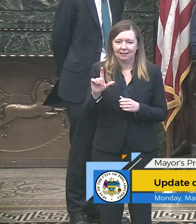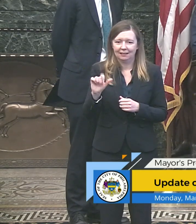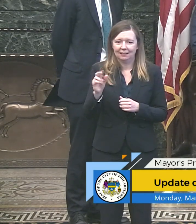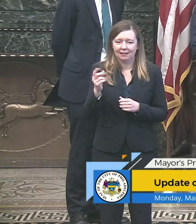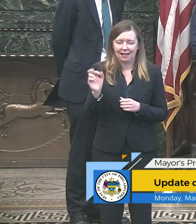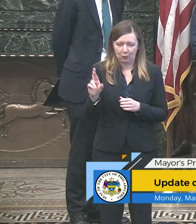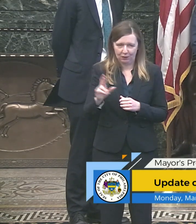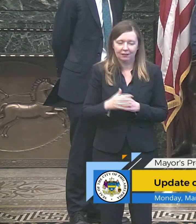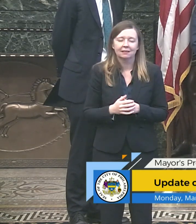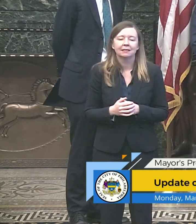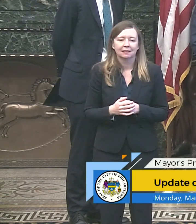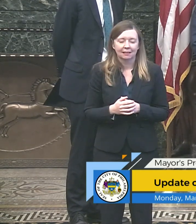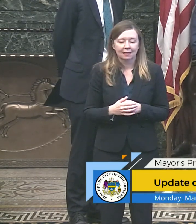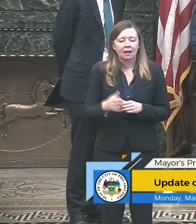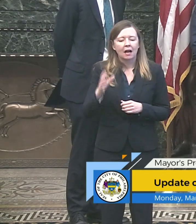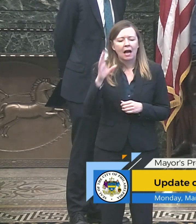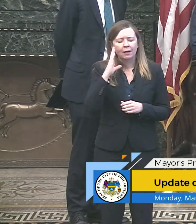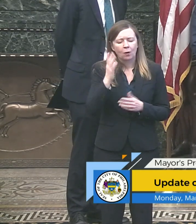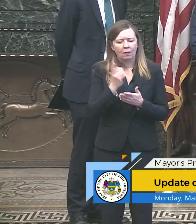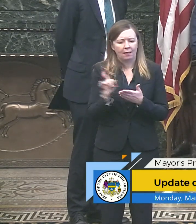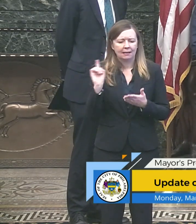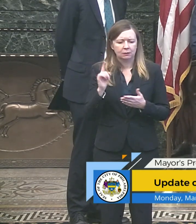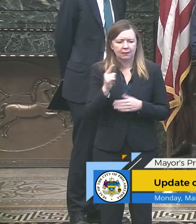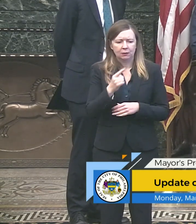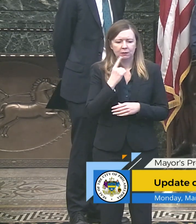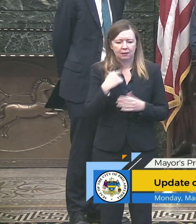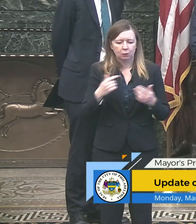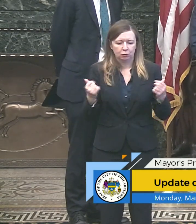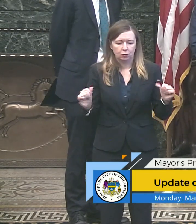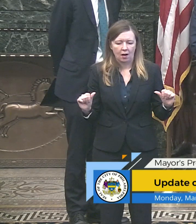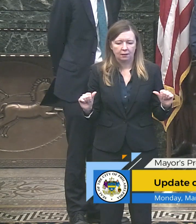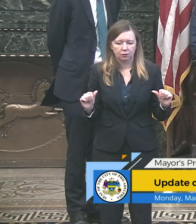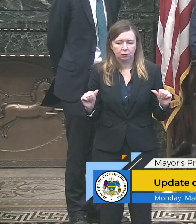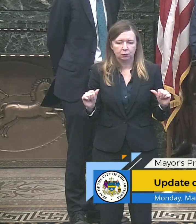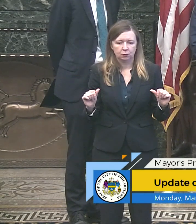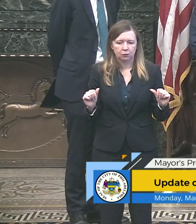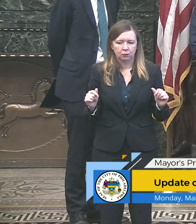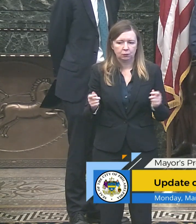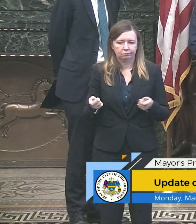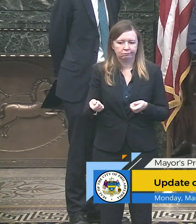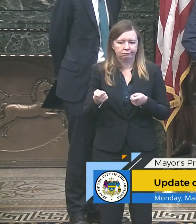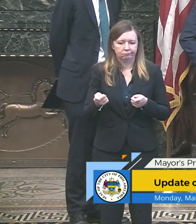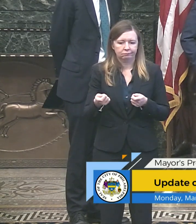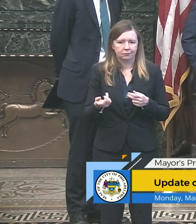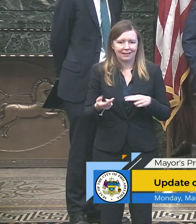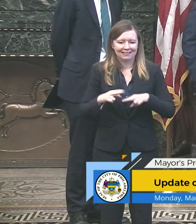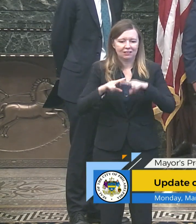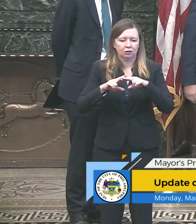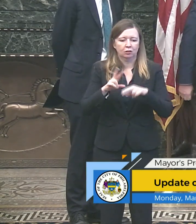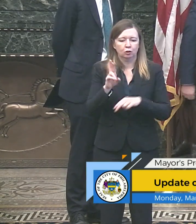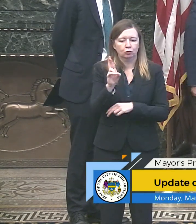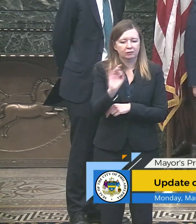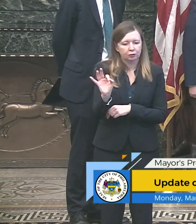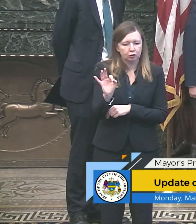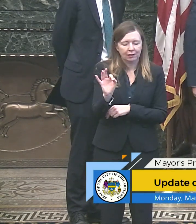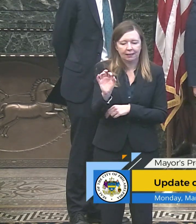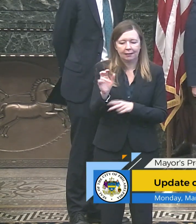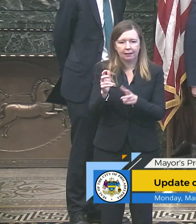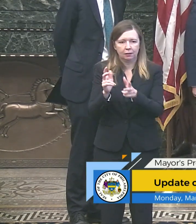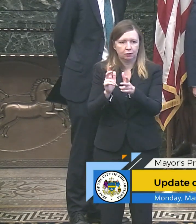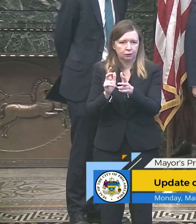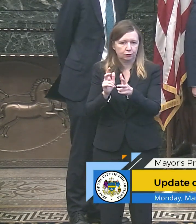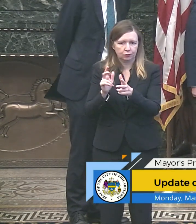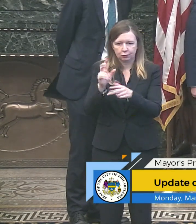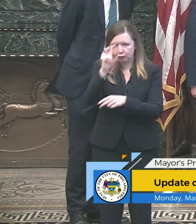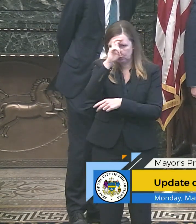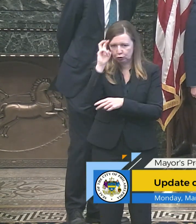was wondering, I know last week you guys had said you were trying to get additional refrigerated trailers for morgue space if it were